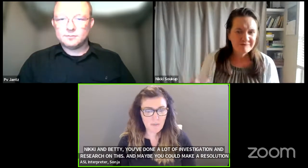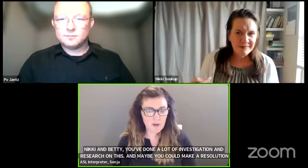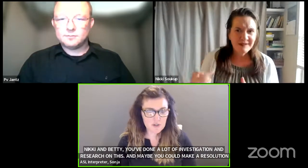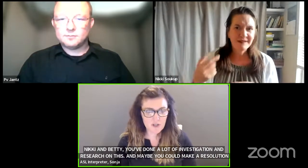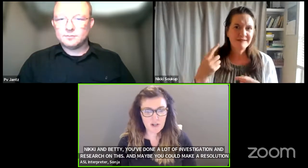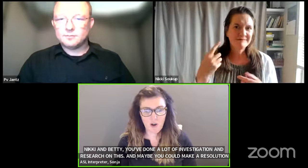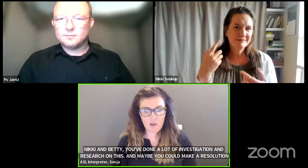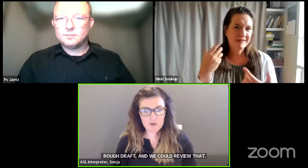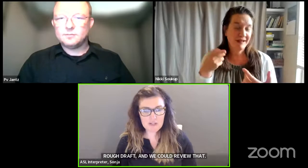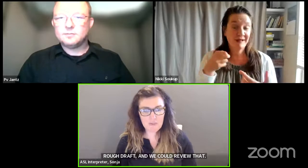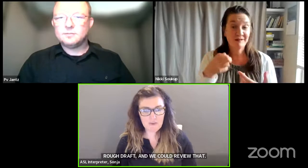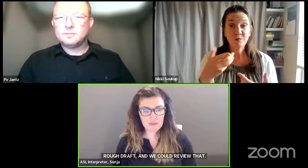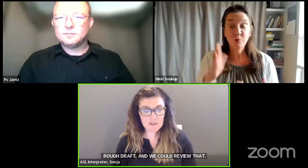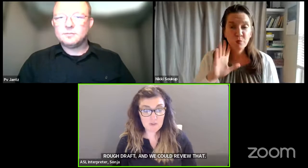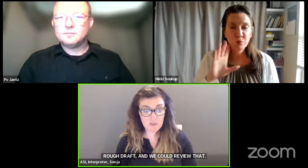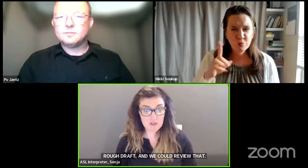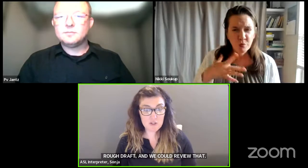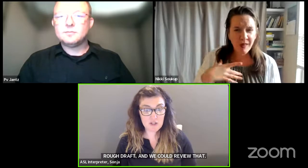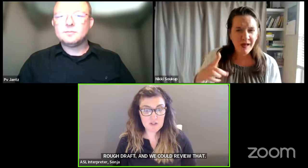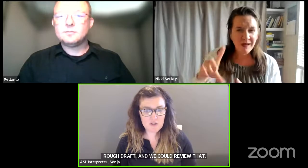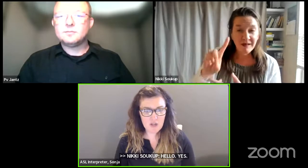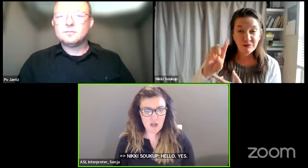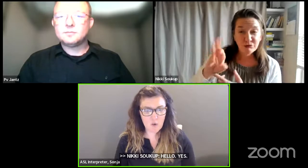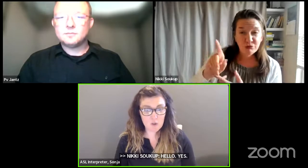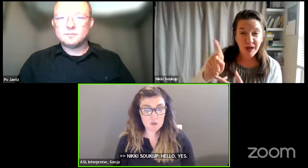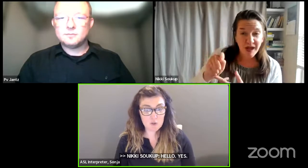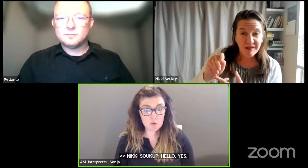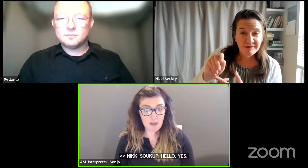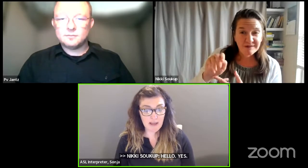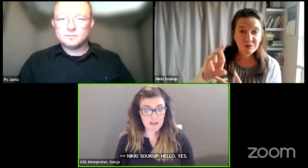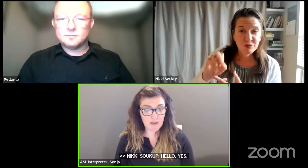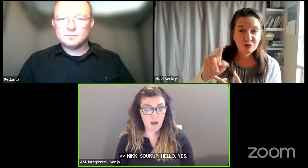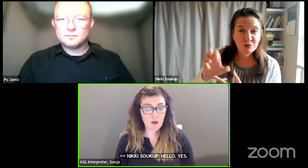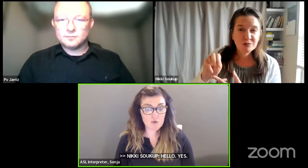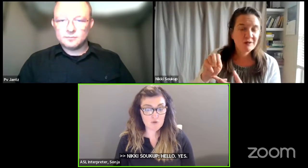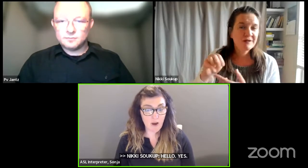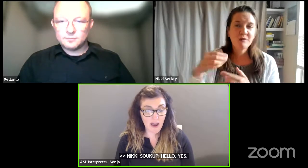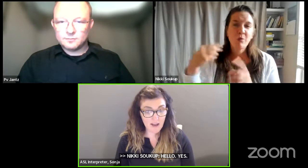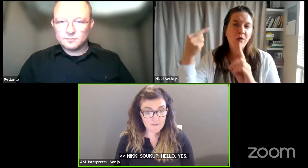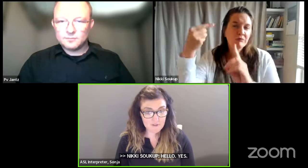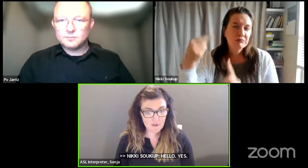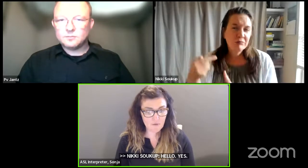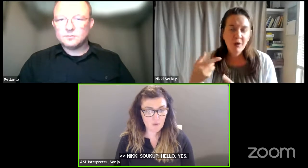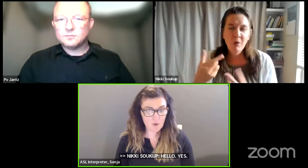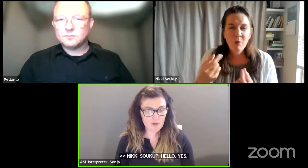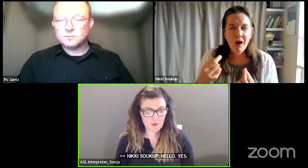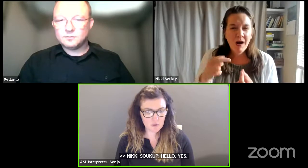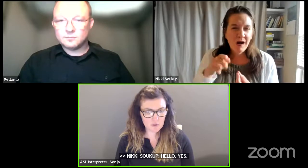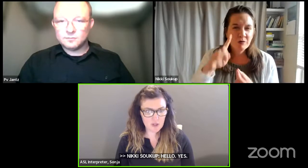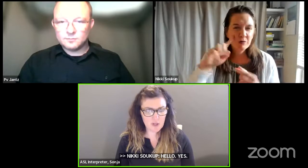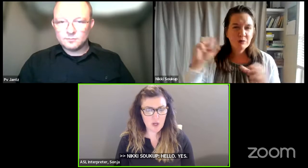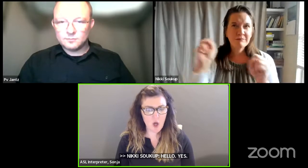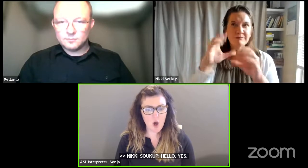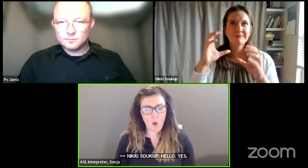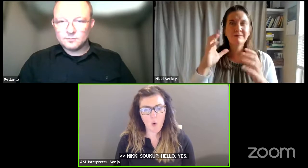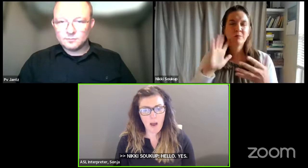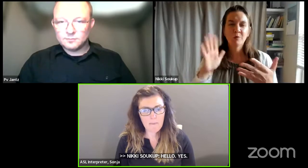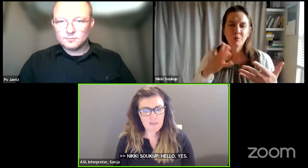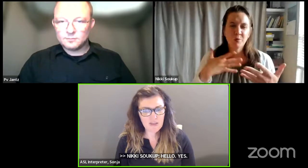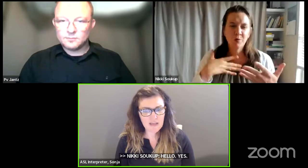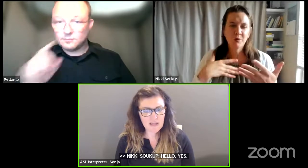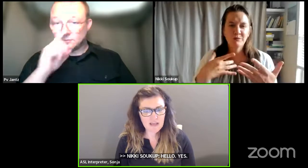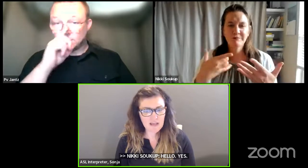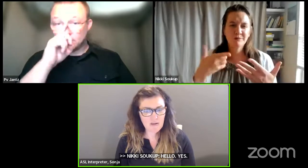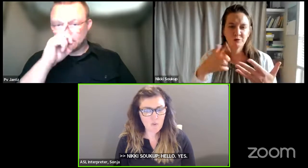Researching the budget and all those type of things you mentioned, would you like a draft for the resolution?